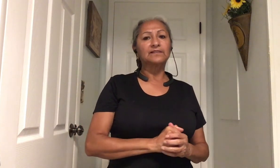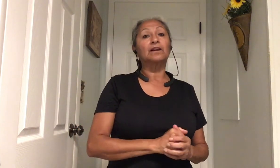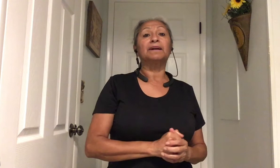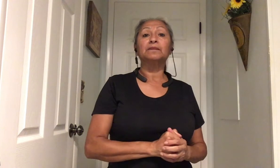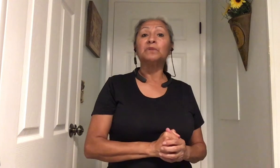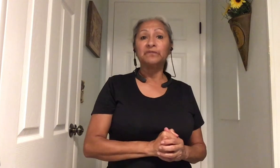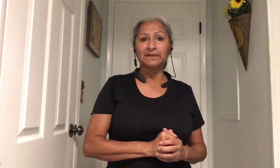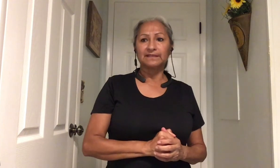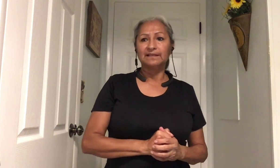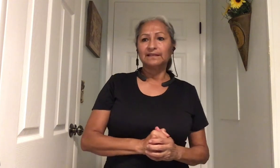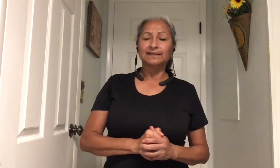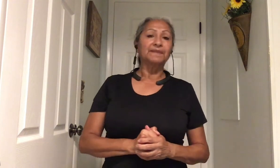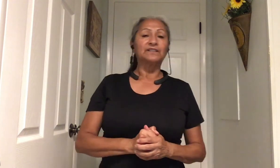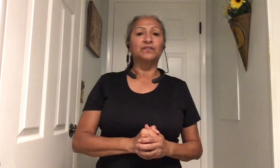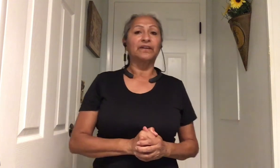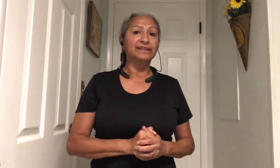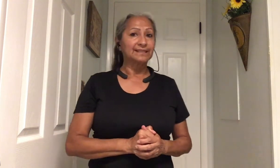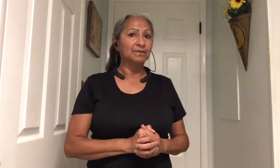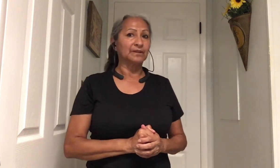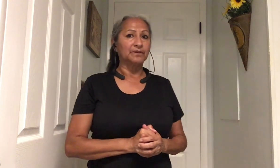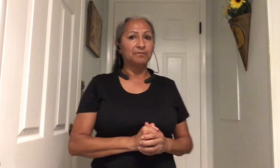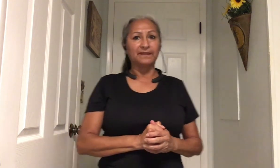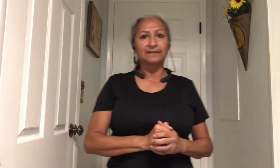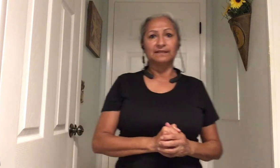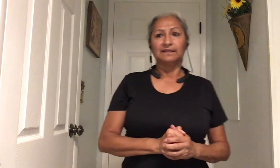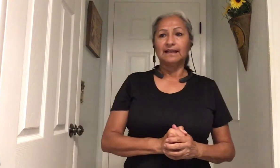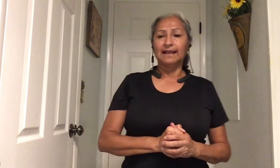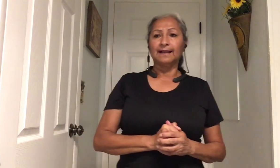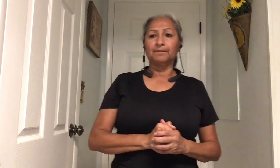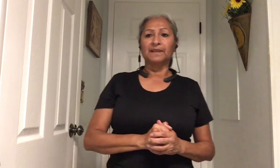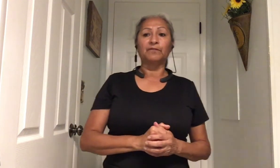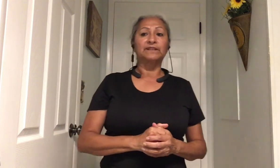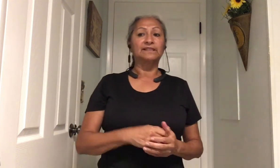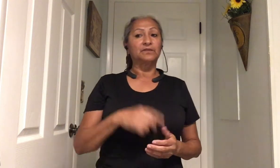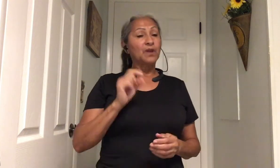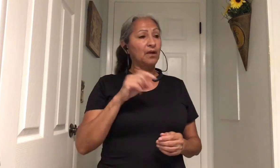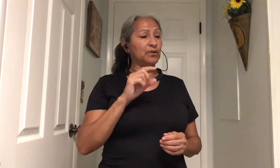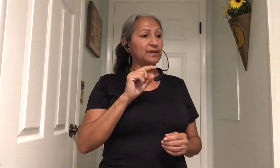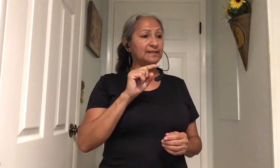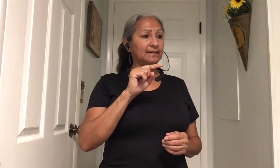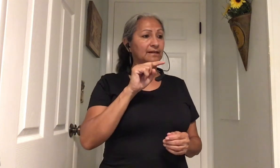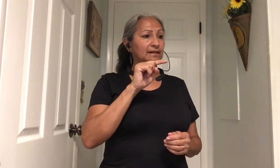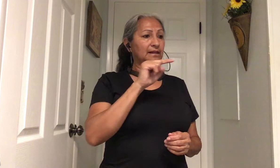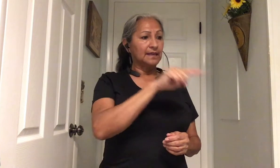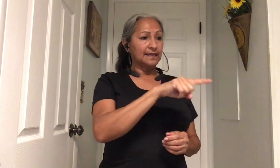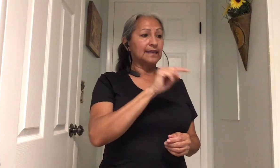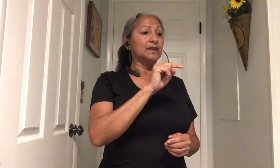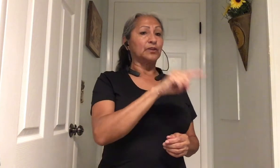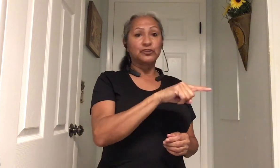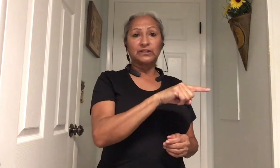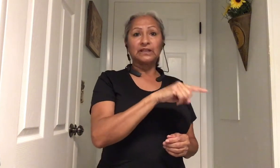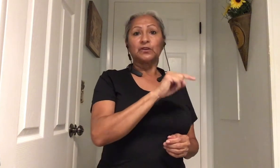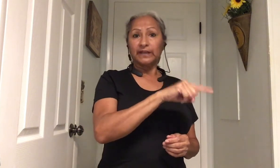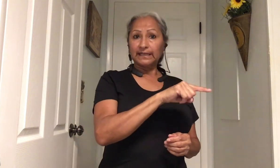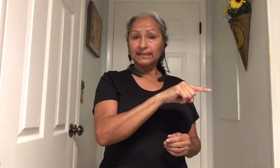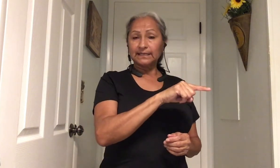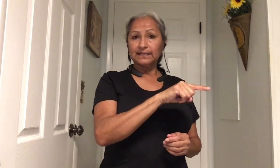the movement. Some things are very similar, but like for instance, you know how you had done he or she or it?